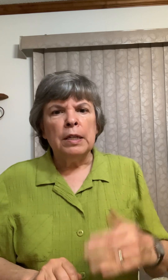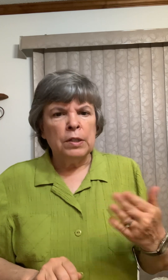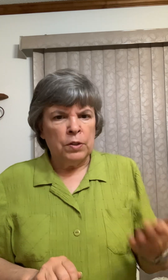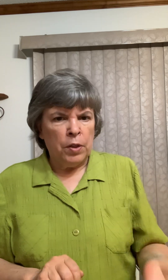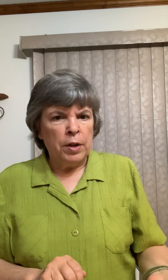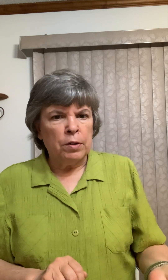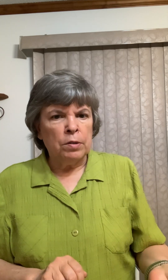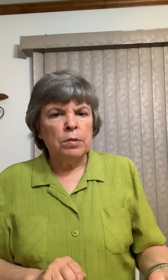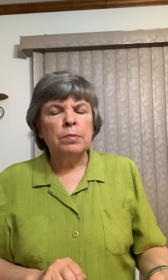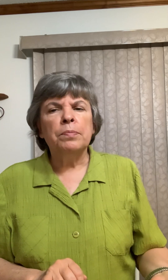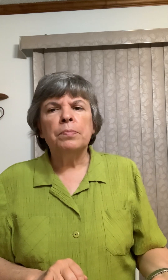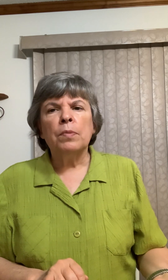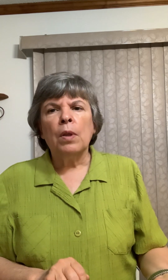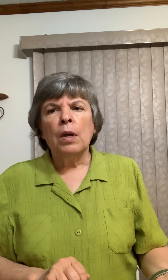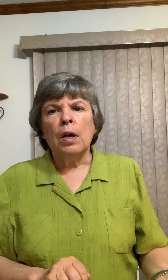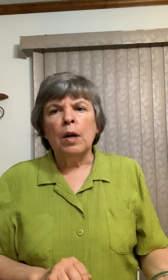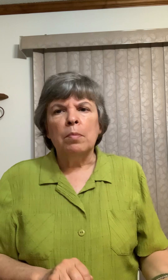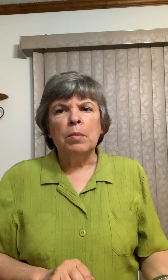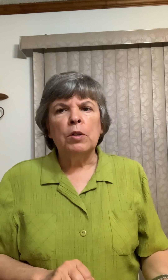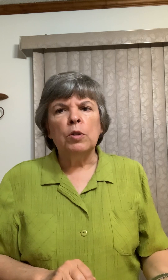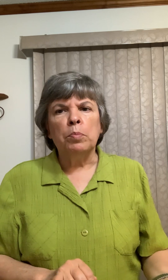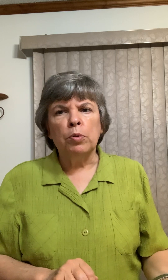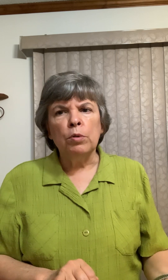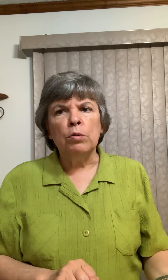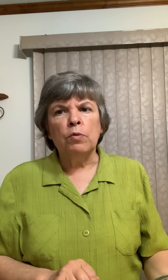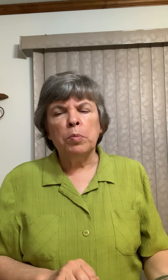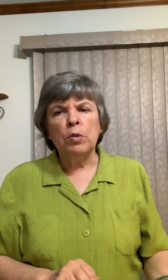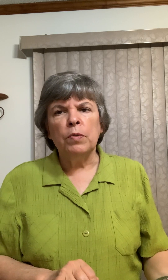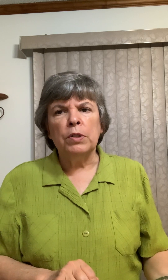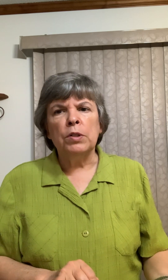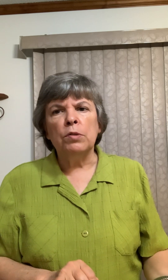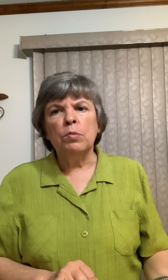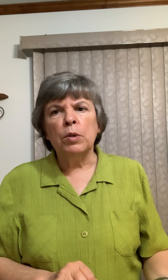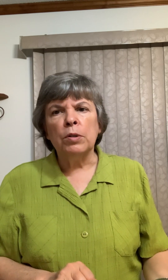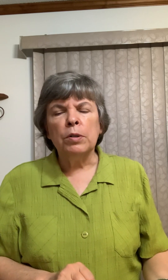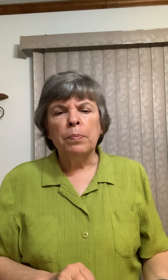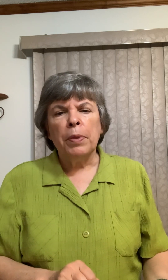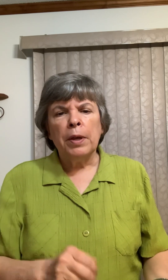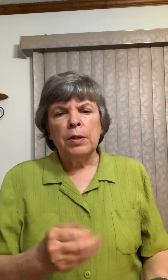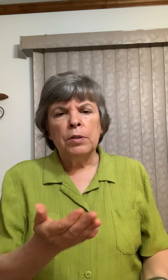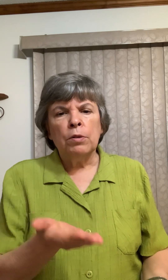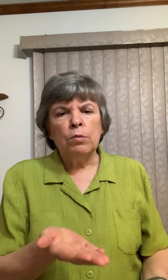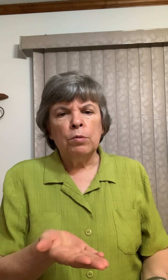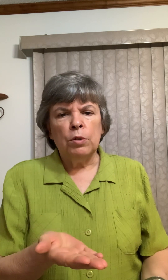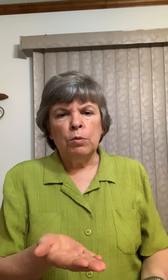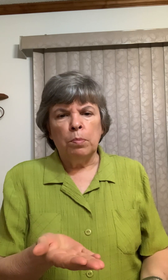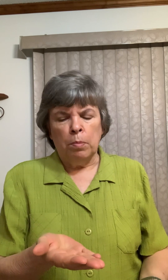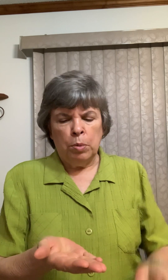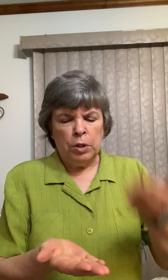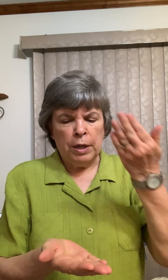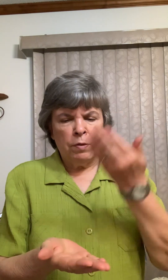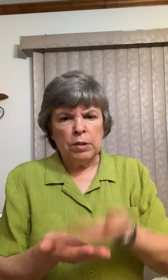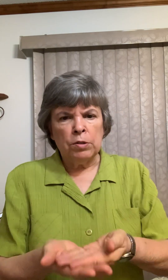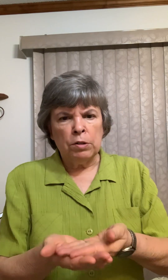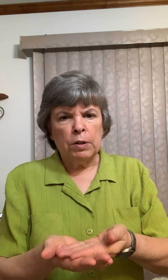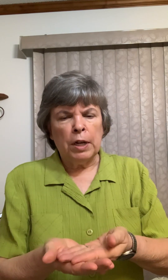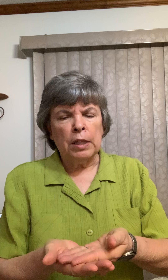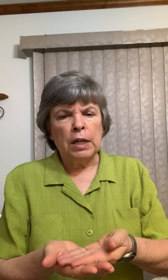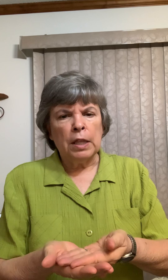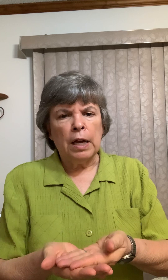is there. To prove. Prove is a new word. So you put the evidence in your hand like that.